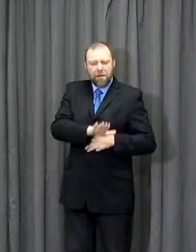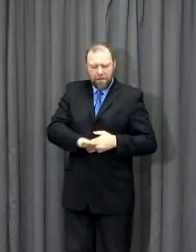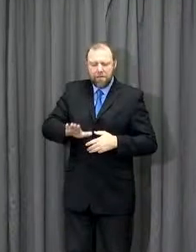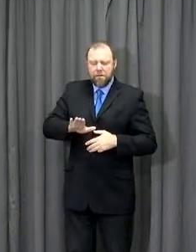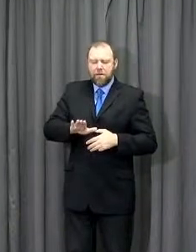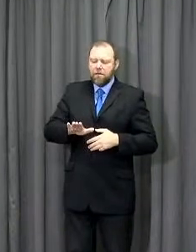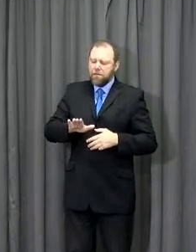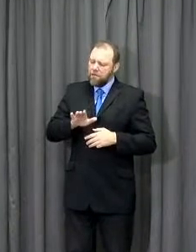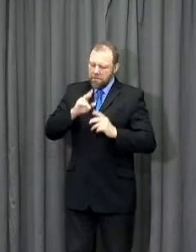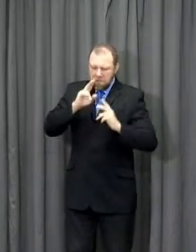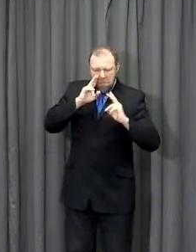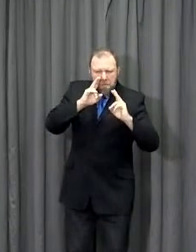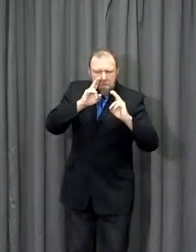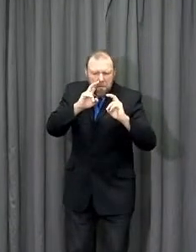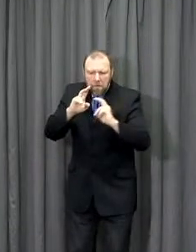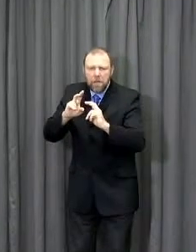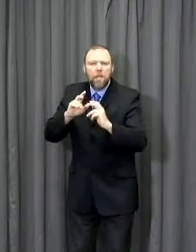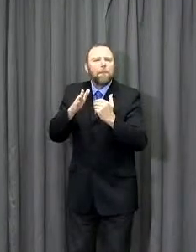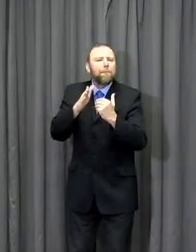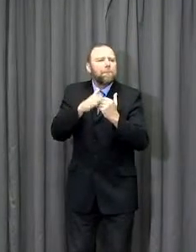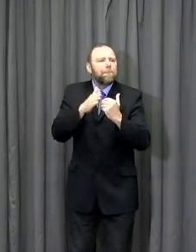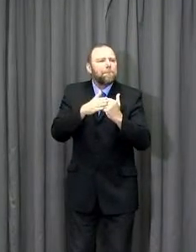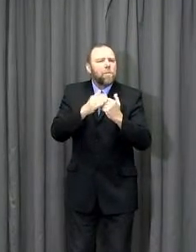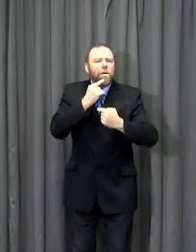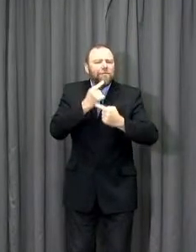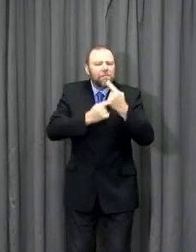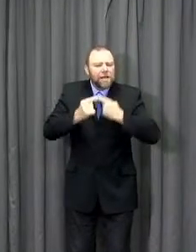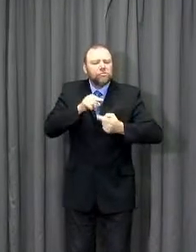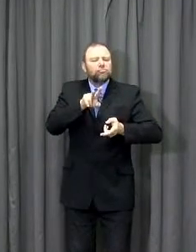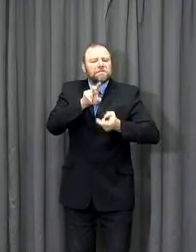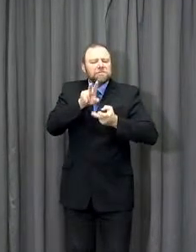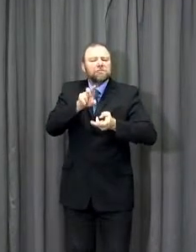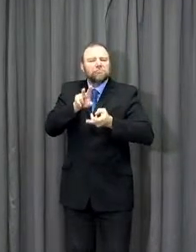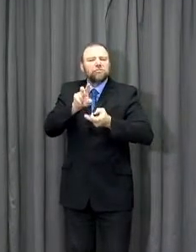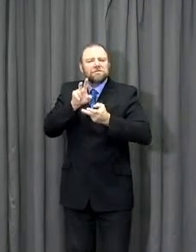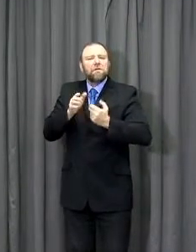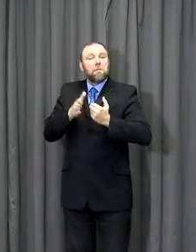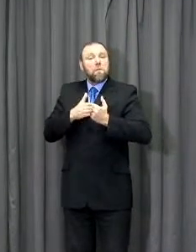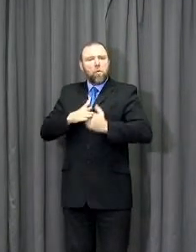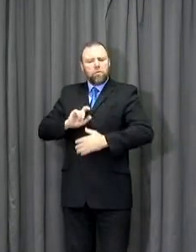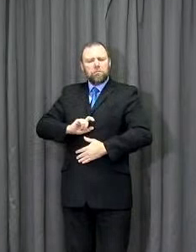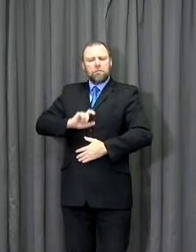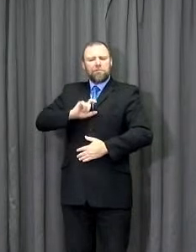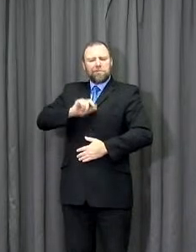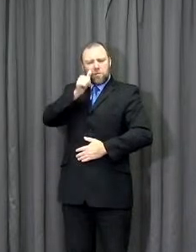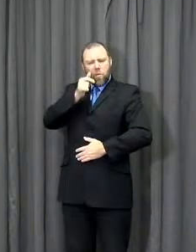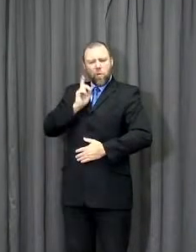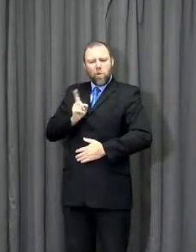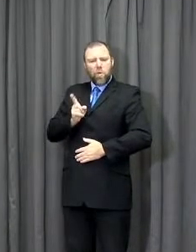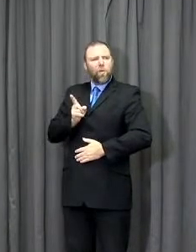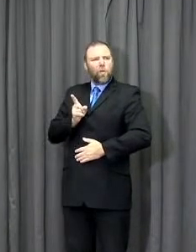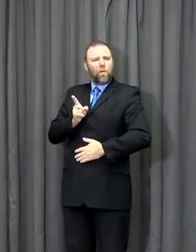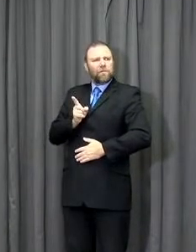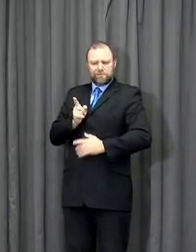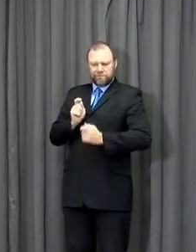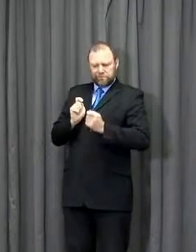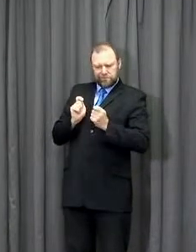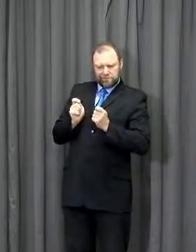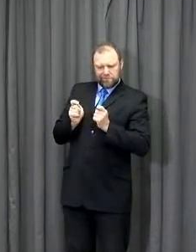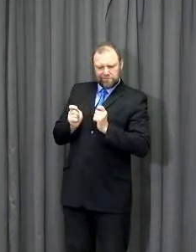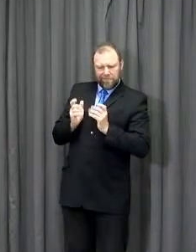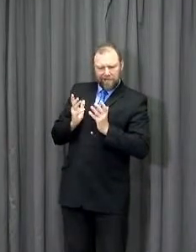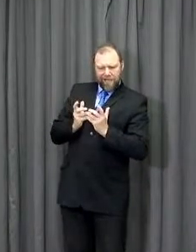As always, the more data that we've got, the more confident we can be in how we react to that, how we